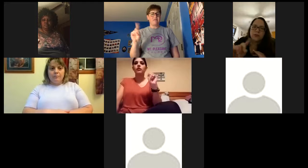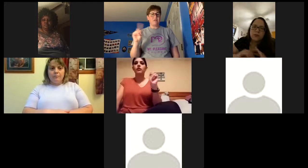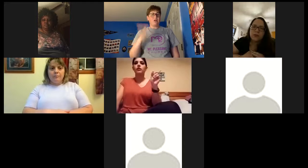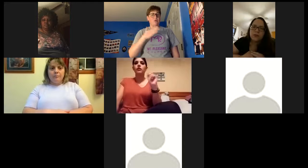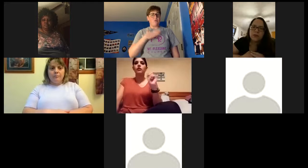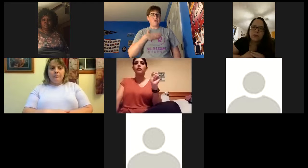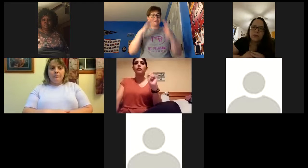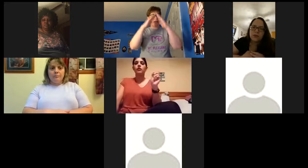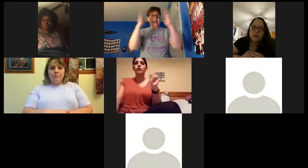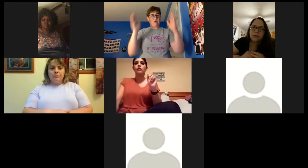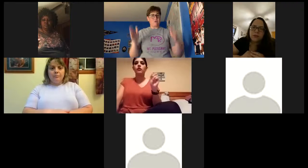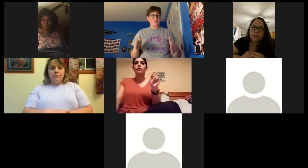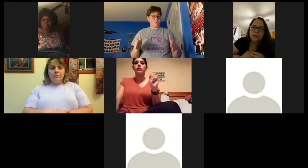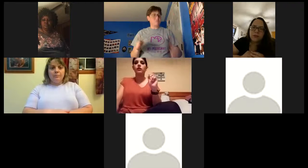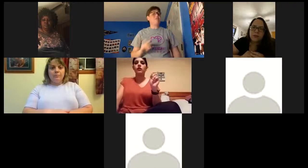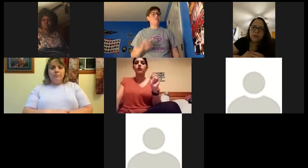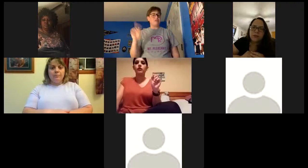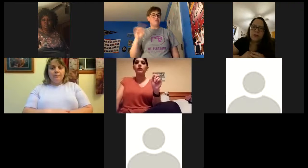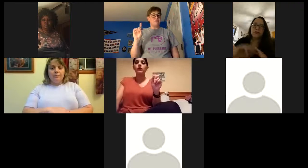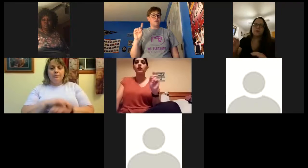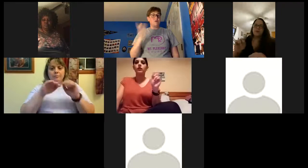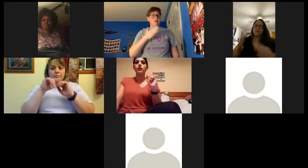that? Where's my house?